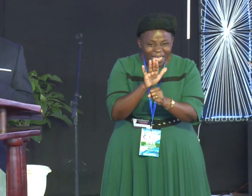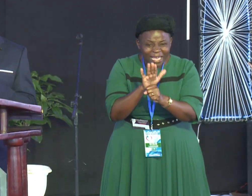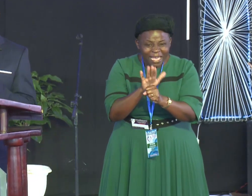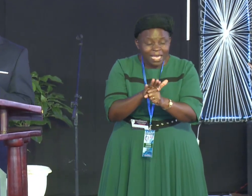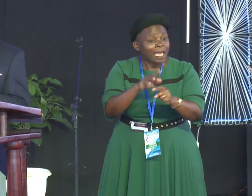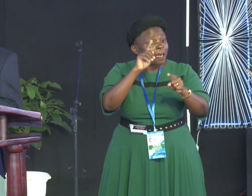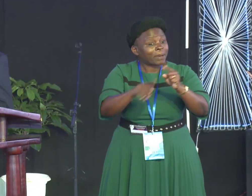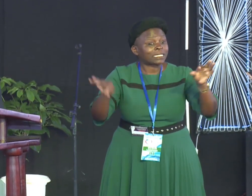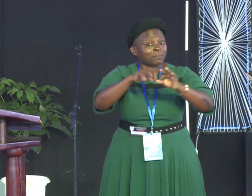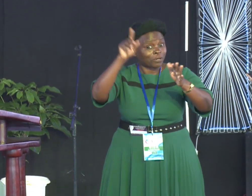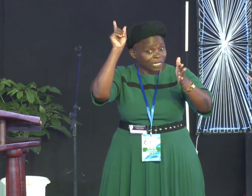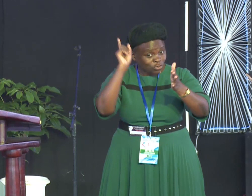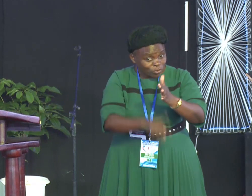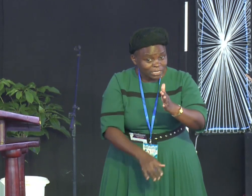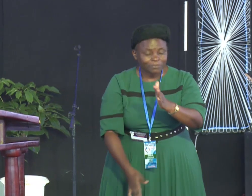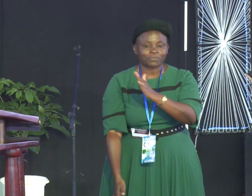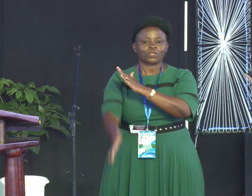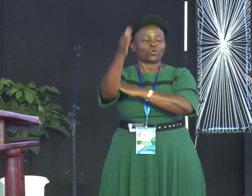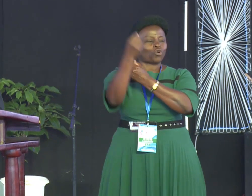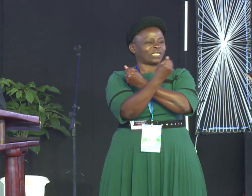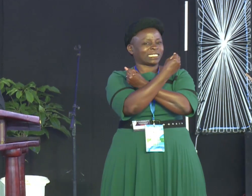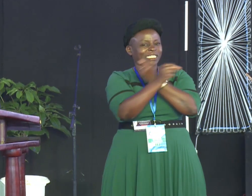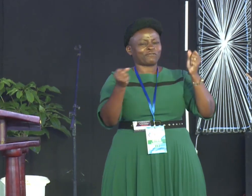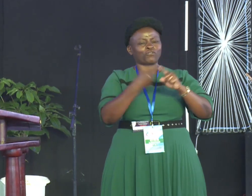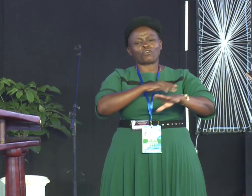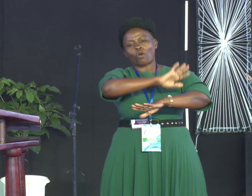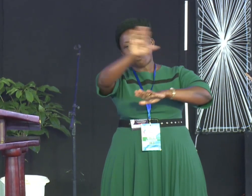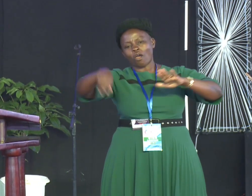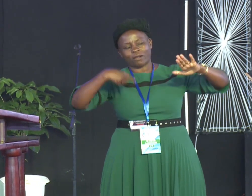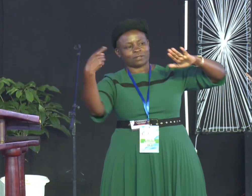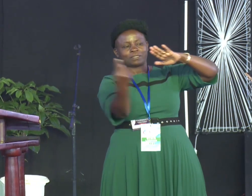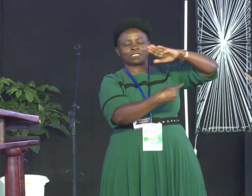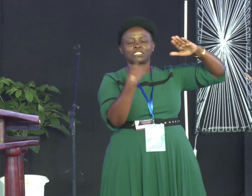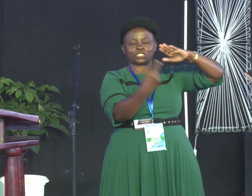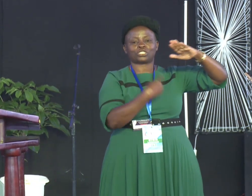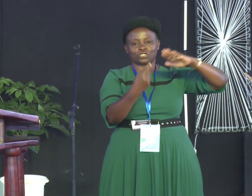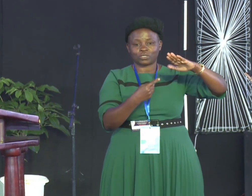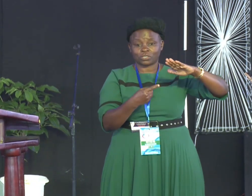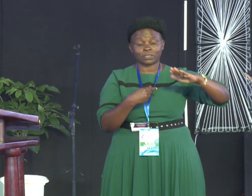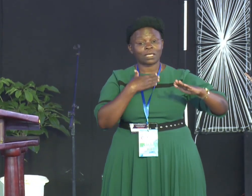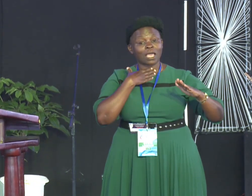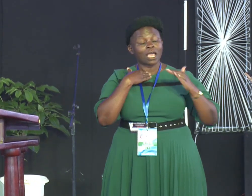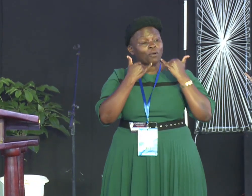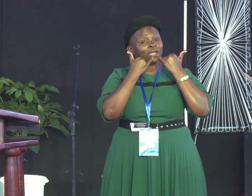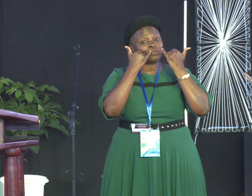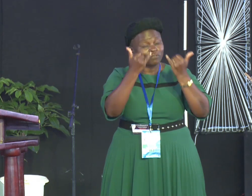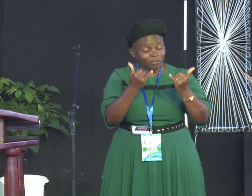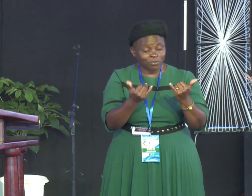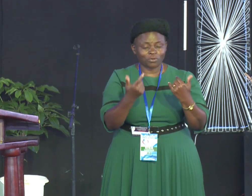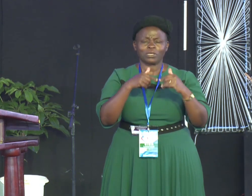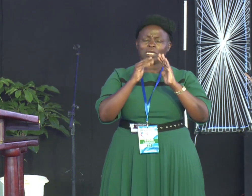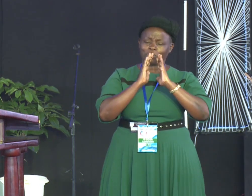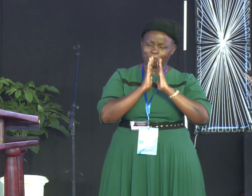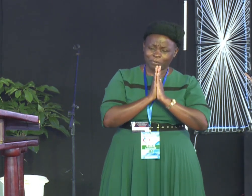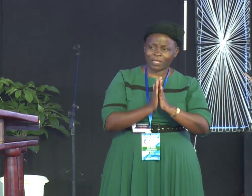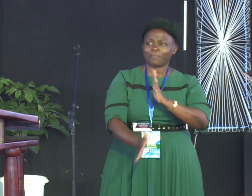they are many. But the greatest thing is that the Lord delivers him out of